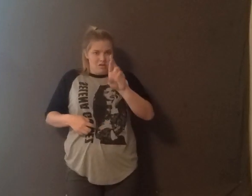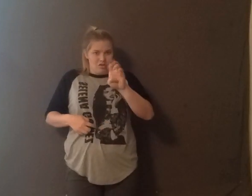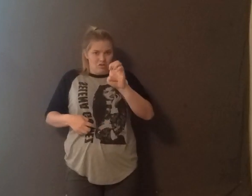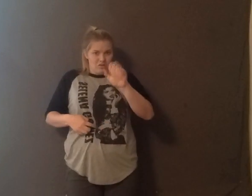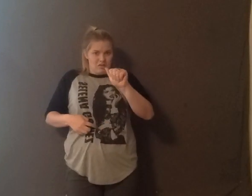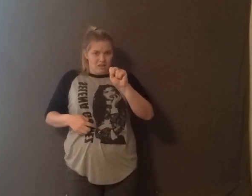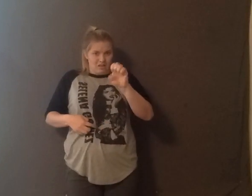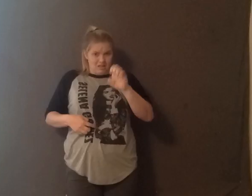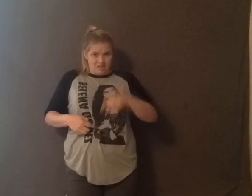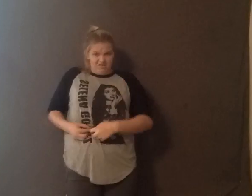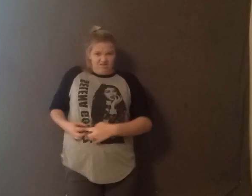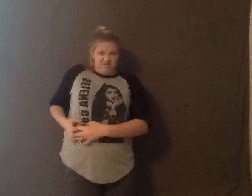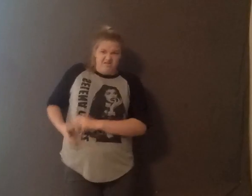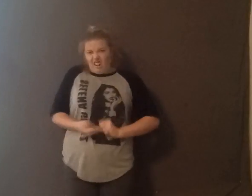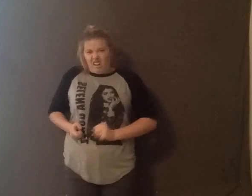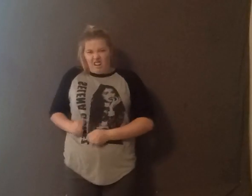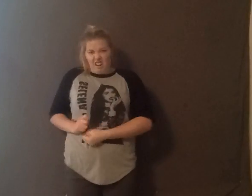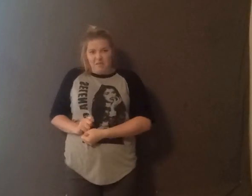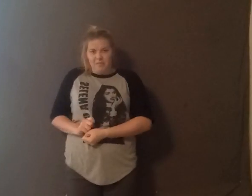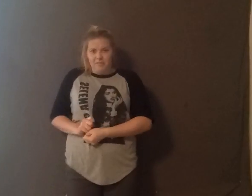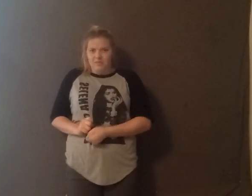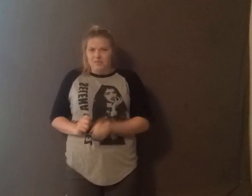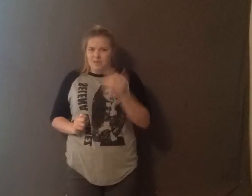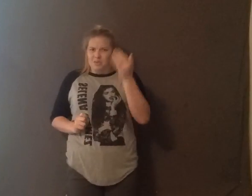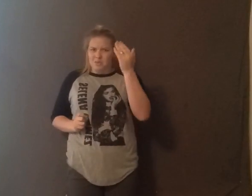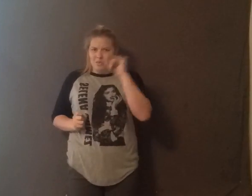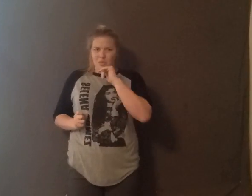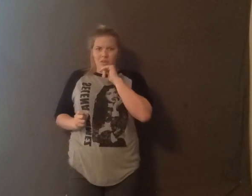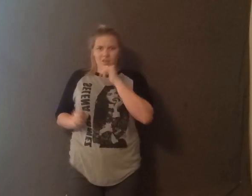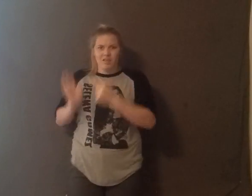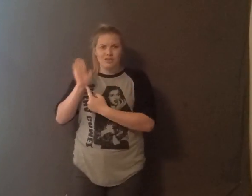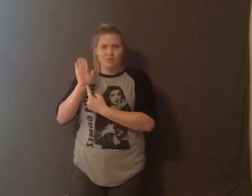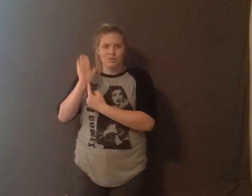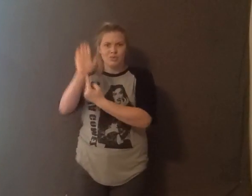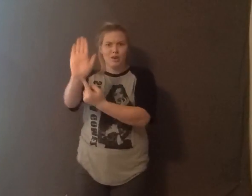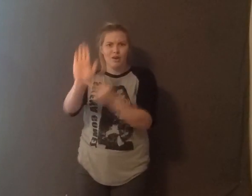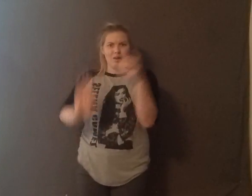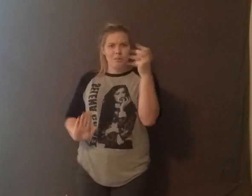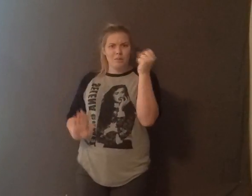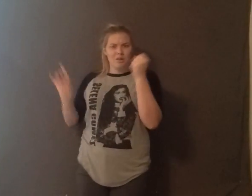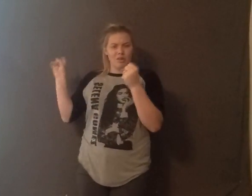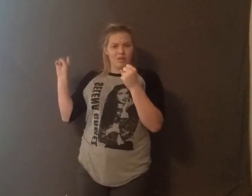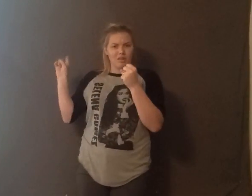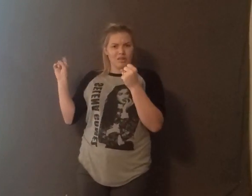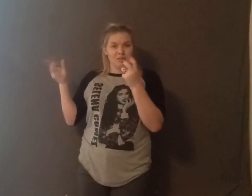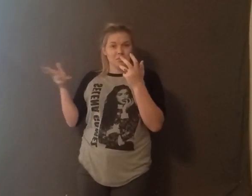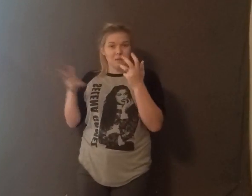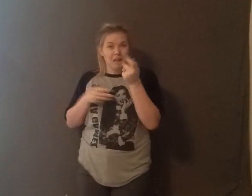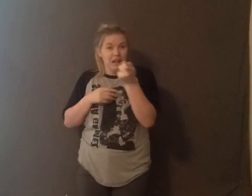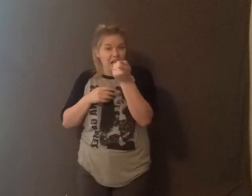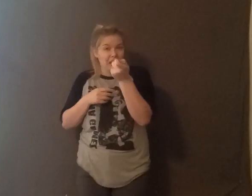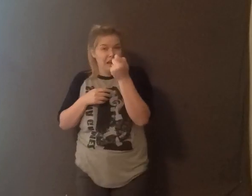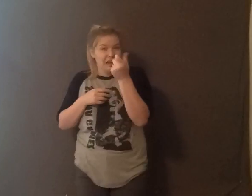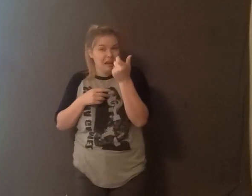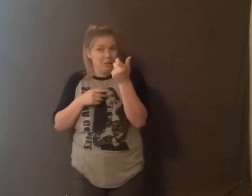have this forefront on their website? Why wouldn't they be warning all parents about this, even if there were only a slight chance? Why were they recommending people to